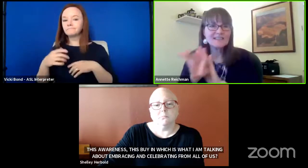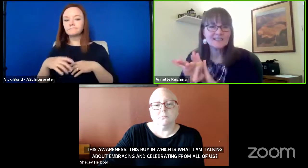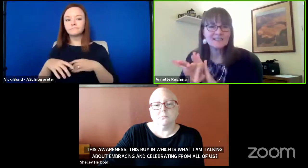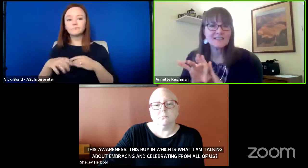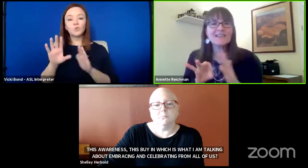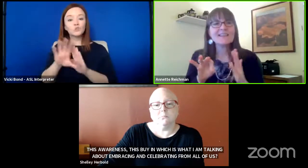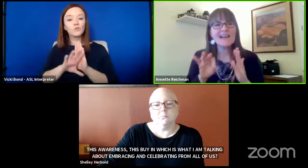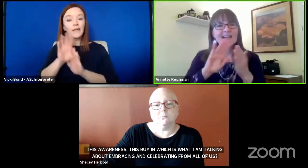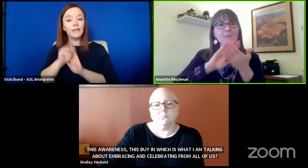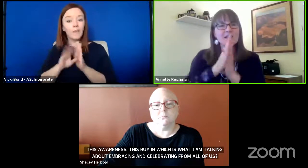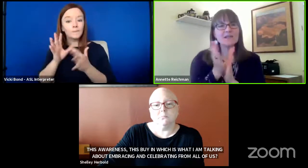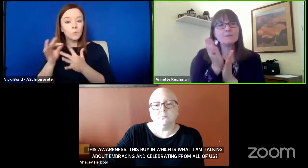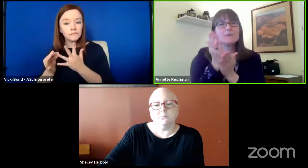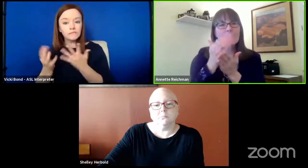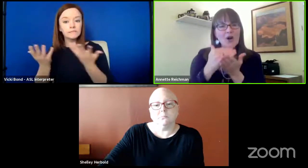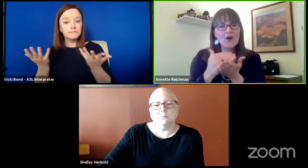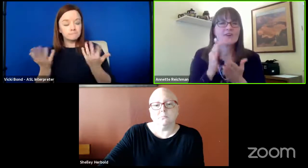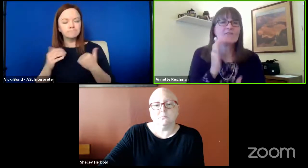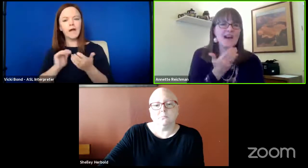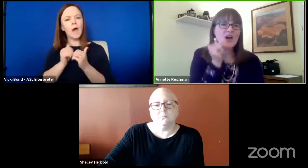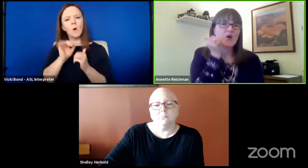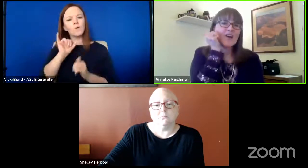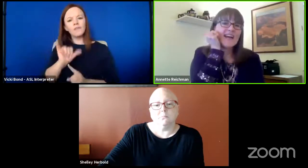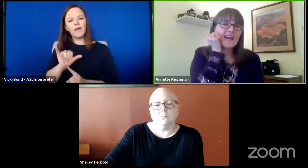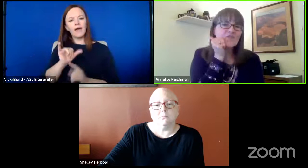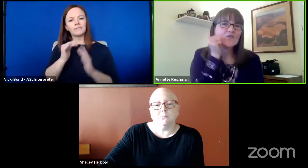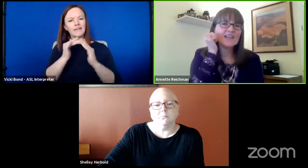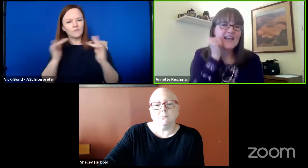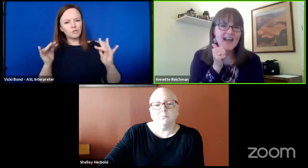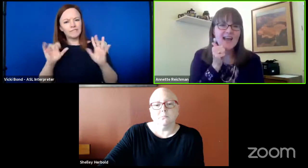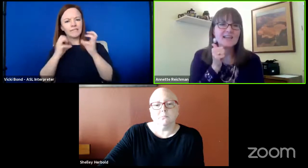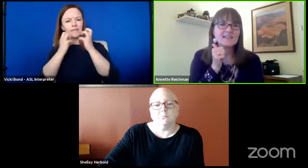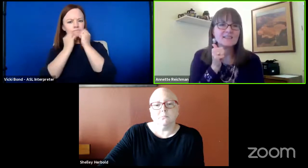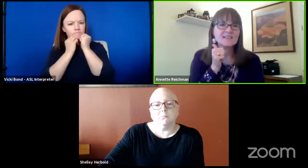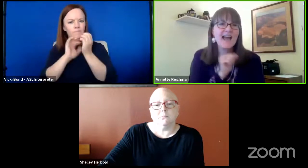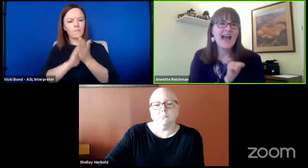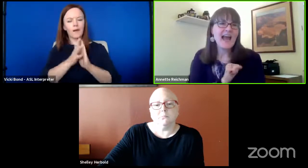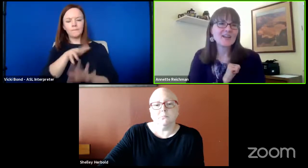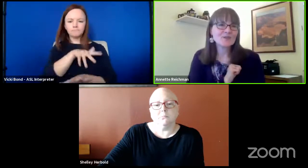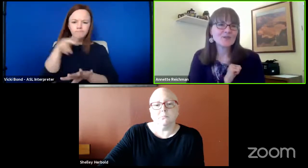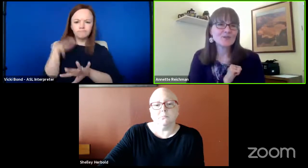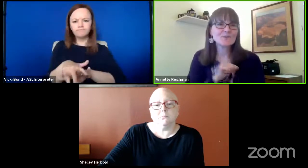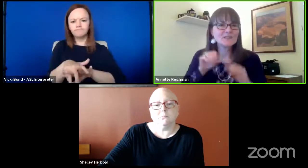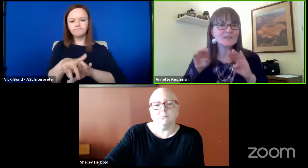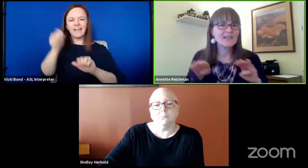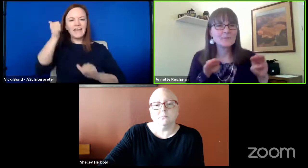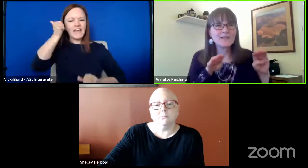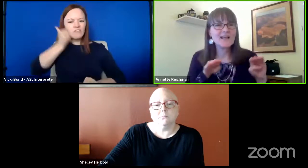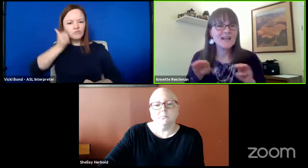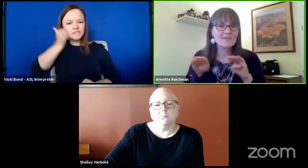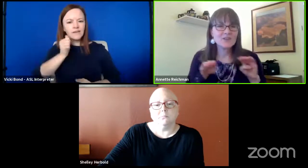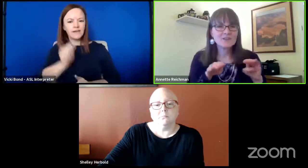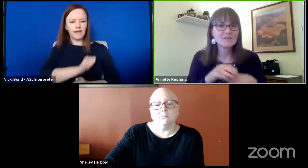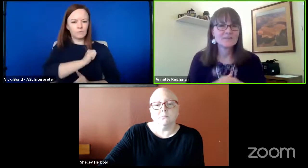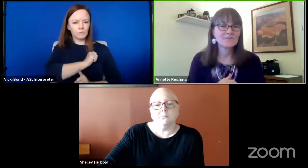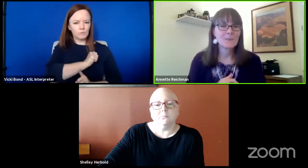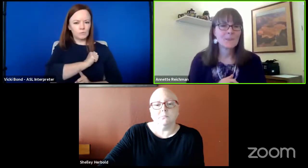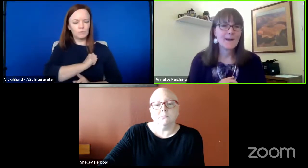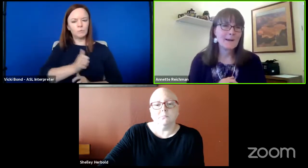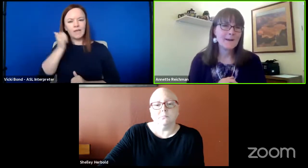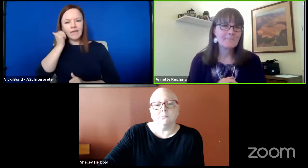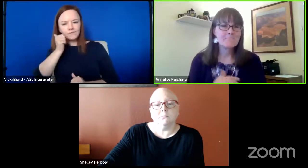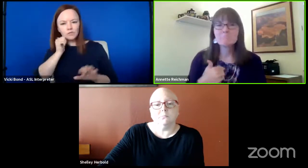curriculum choices, that it becomes a part of our everyday attitudes and behaviors.